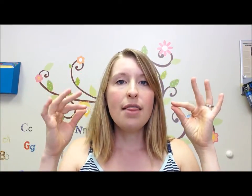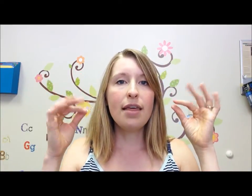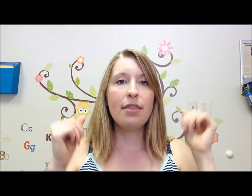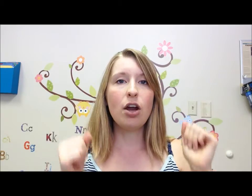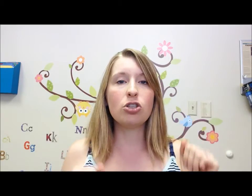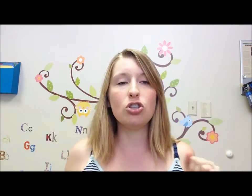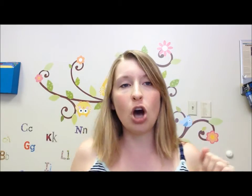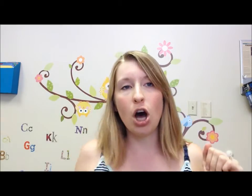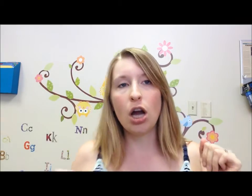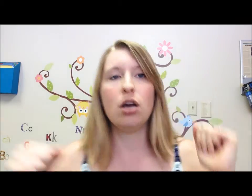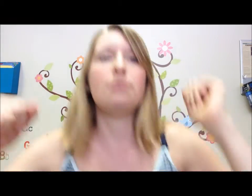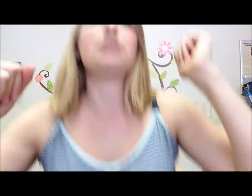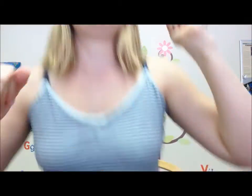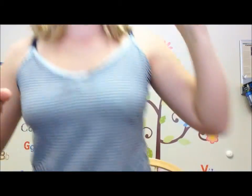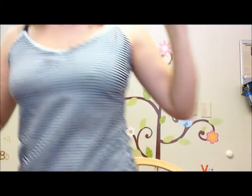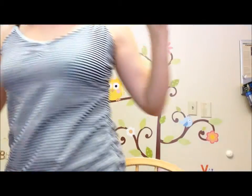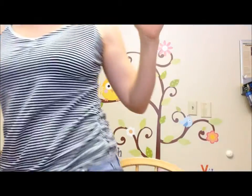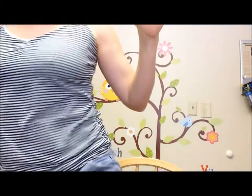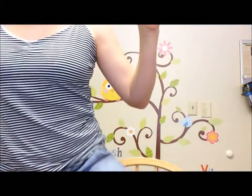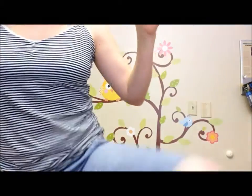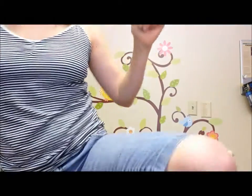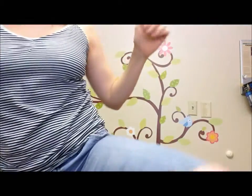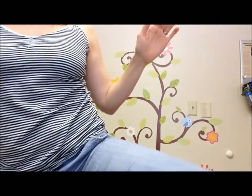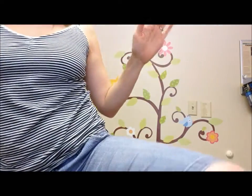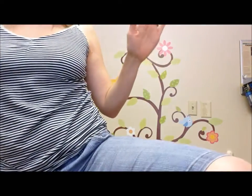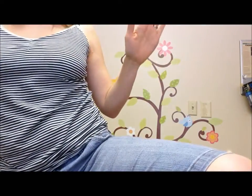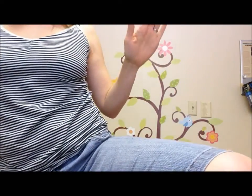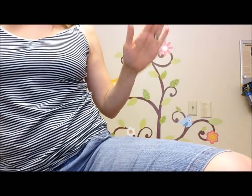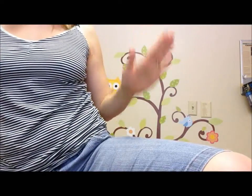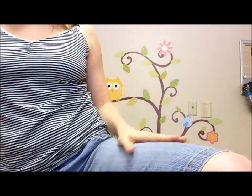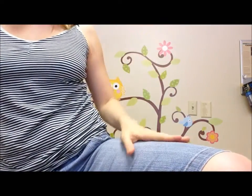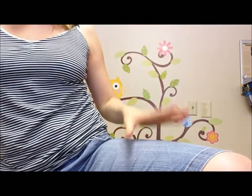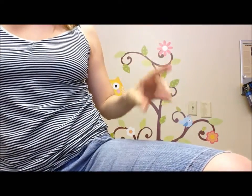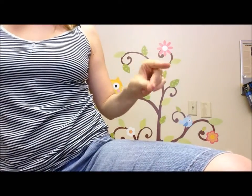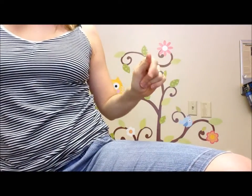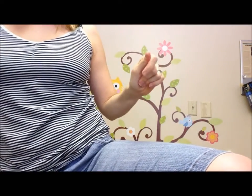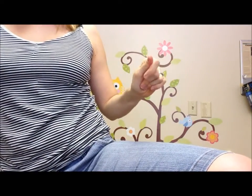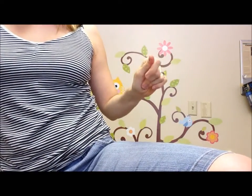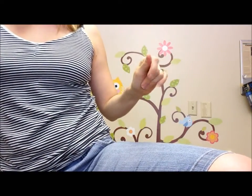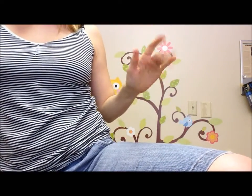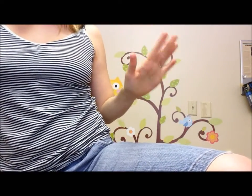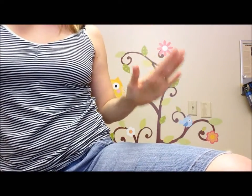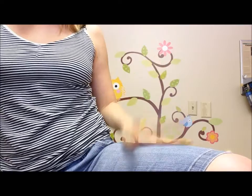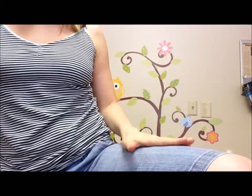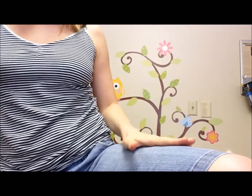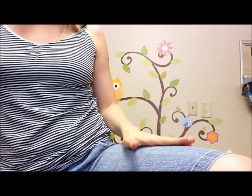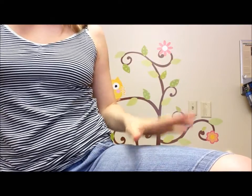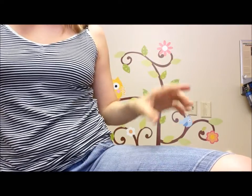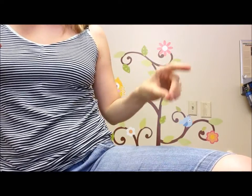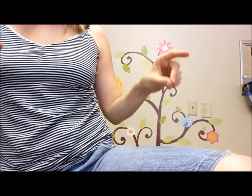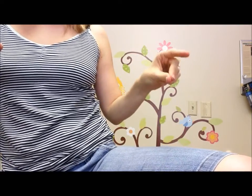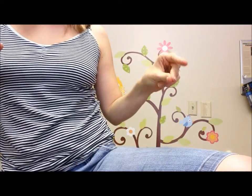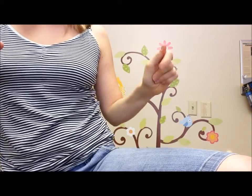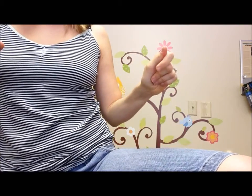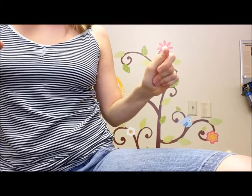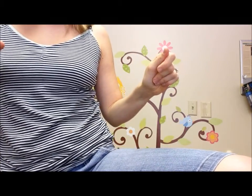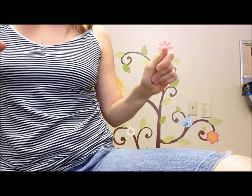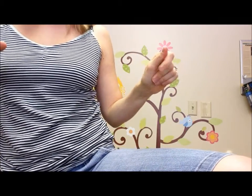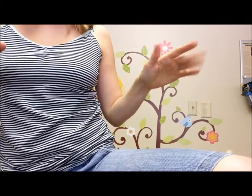Then there's dog. I'm going to stand up. You're going to use your leg and say dog. You're going to tap and then snap as if calling a